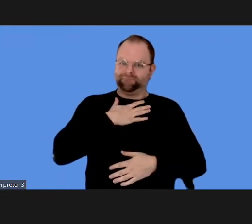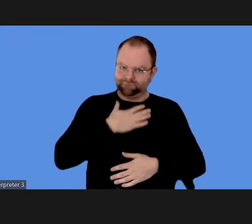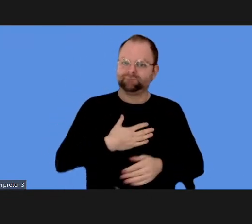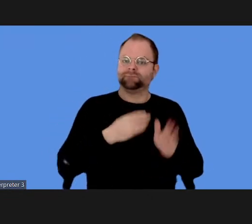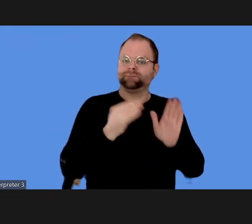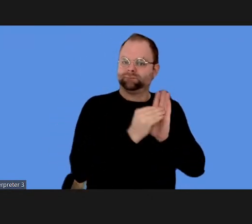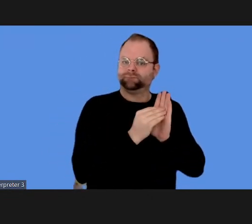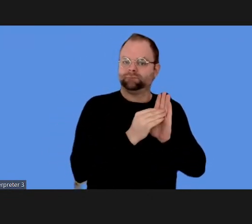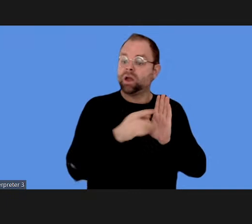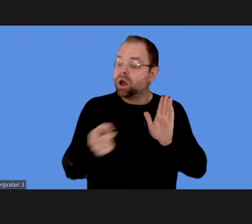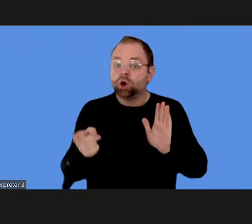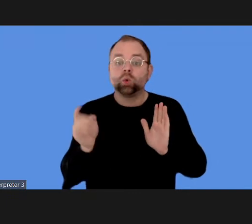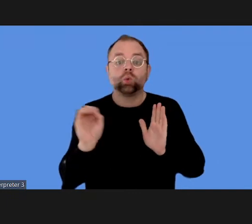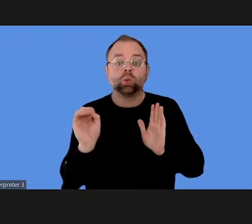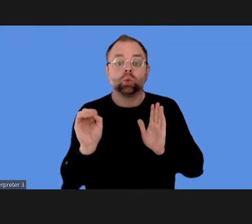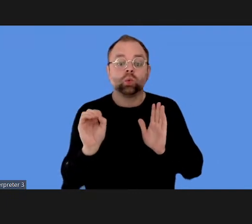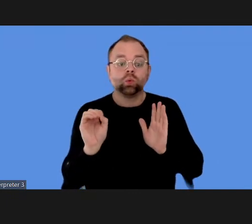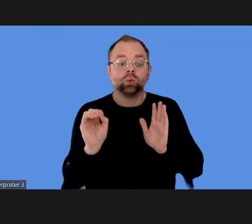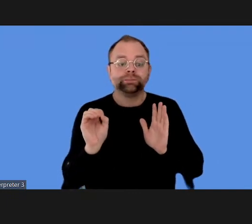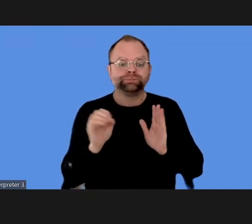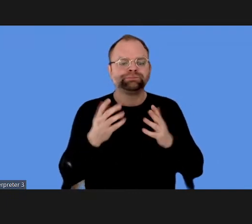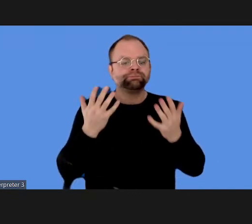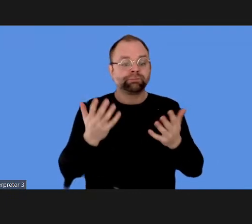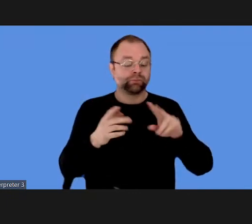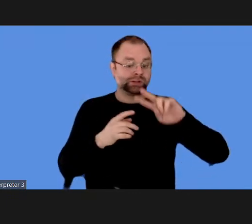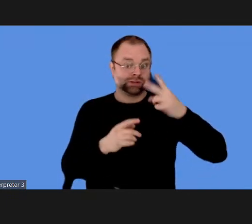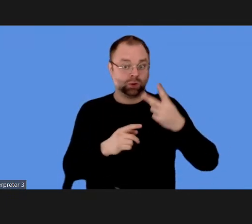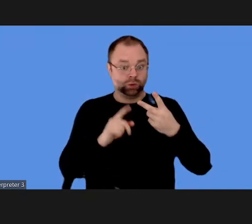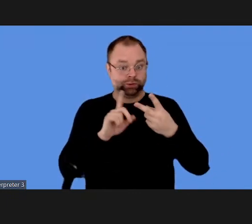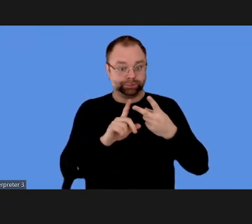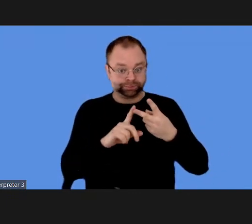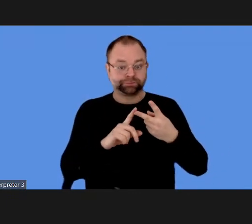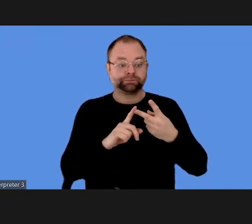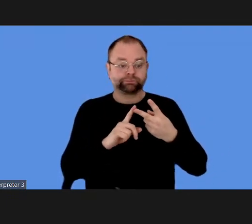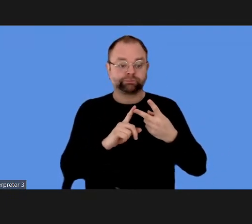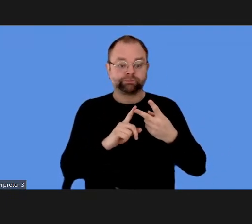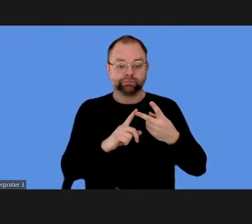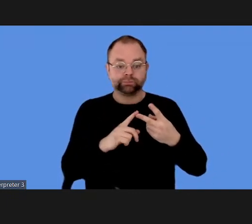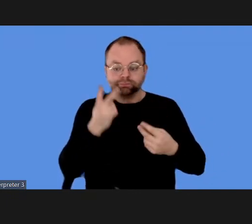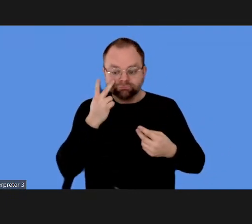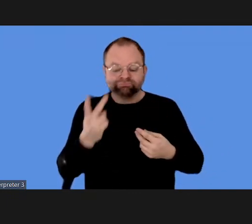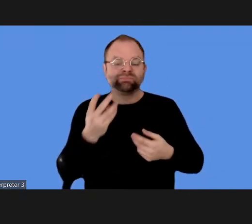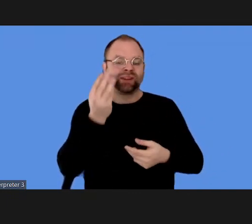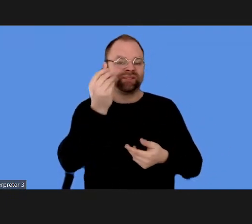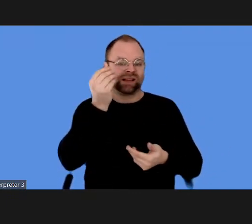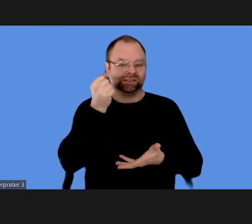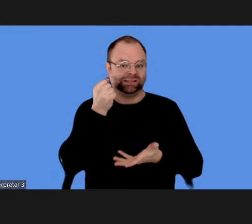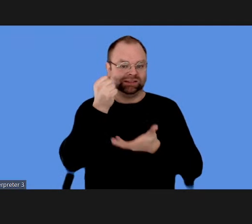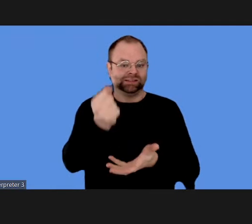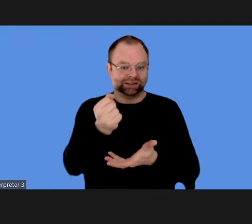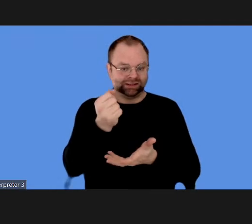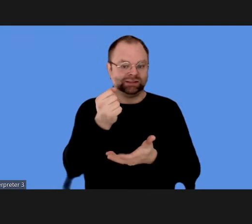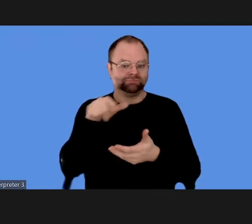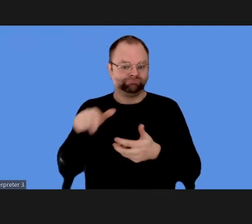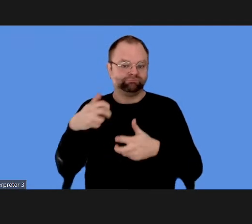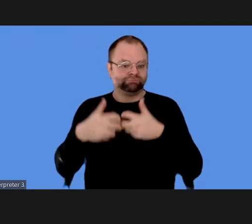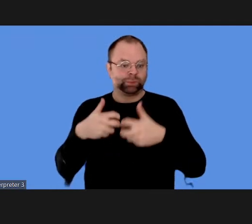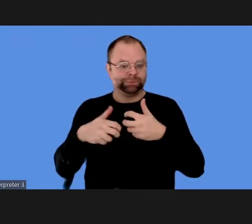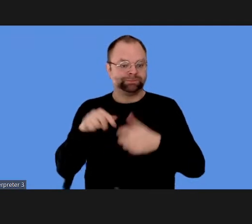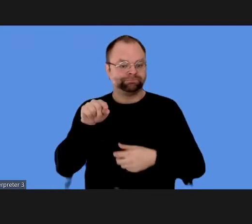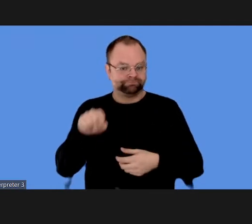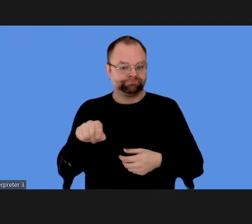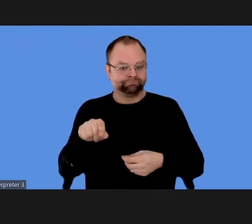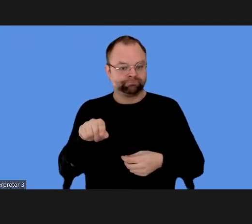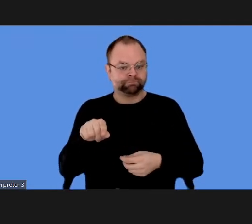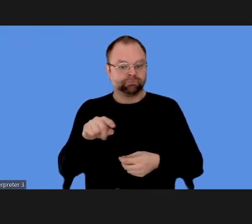which we invest in statistics, in surveys, censuses, and other data